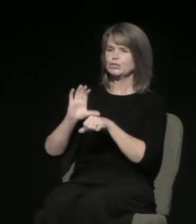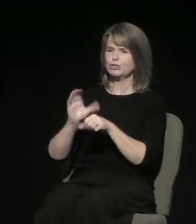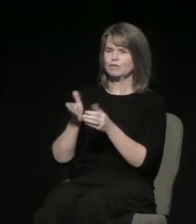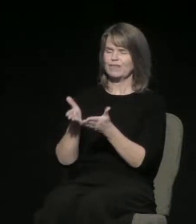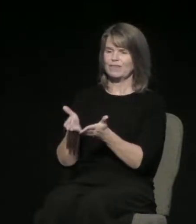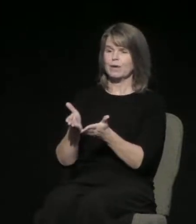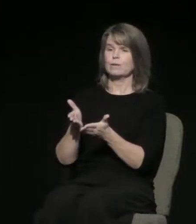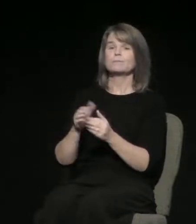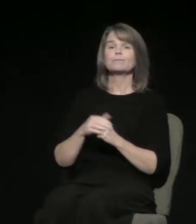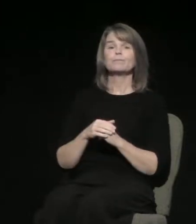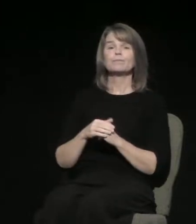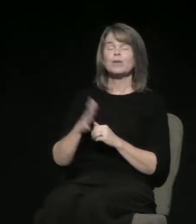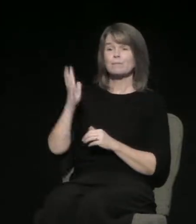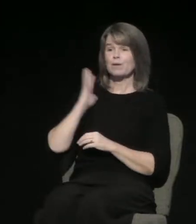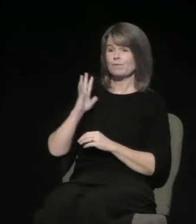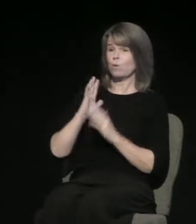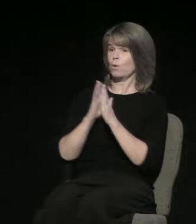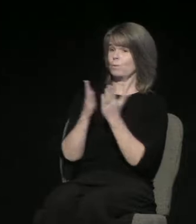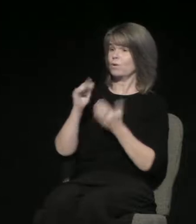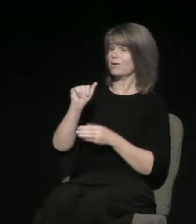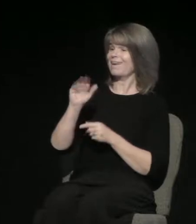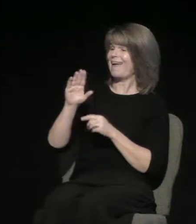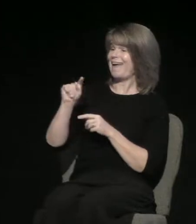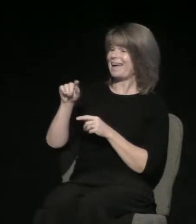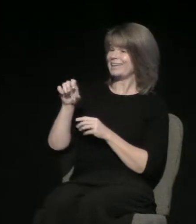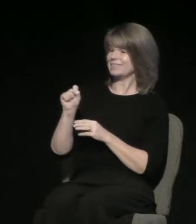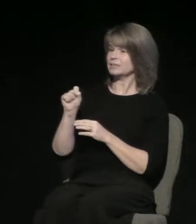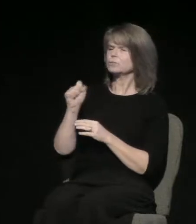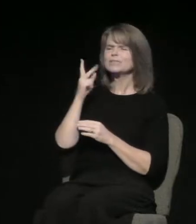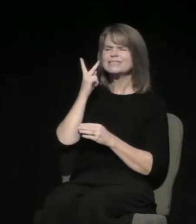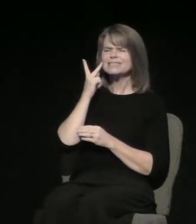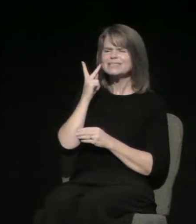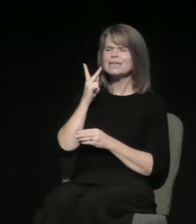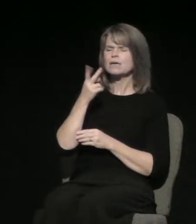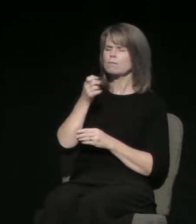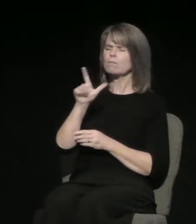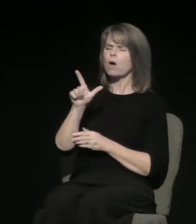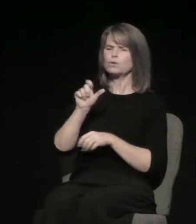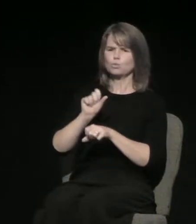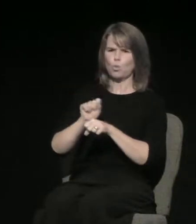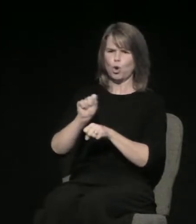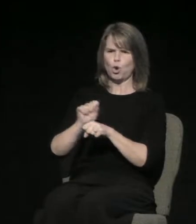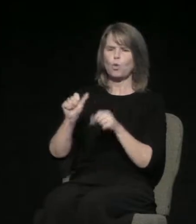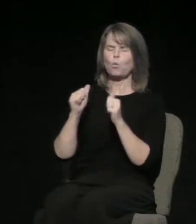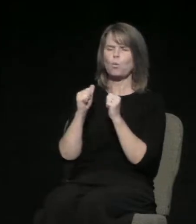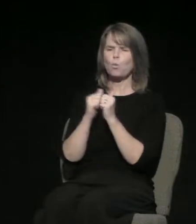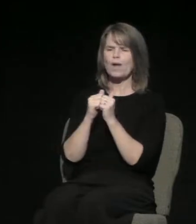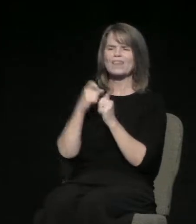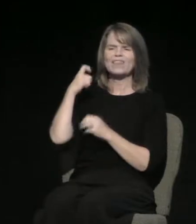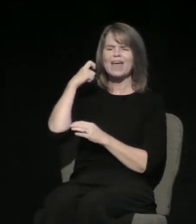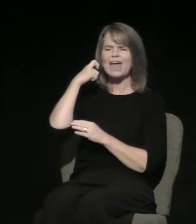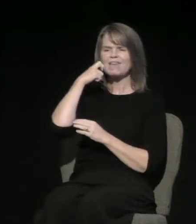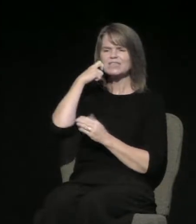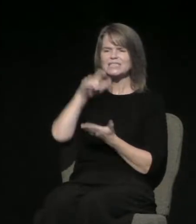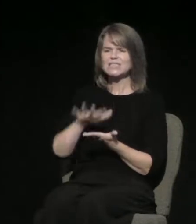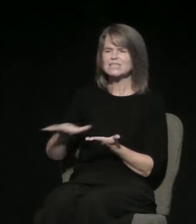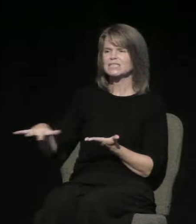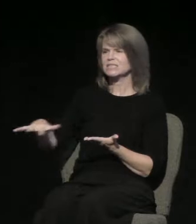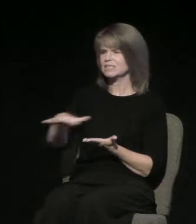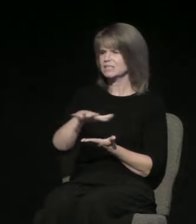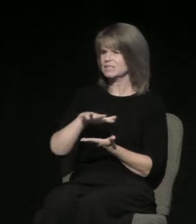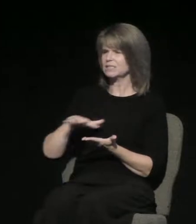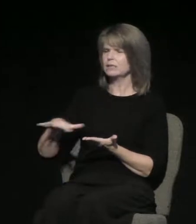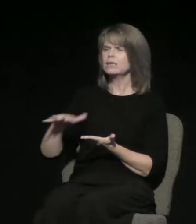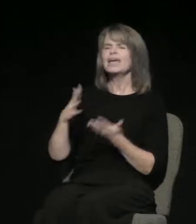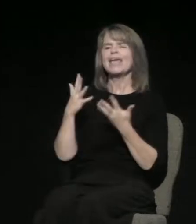In Acts We see a record Of his work With the Ephesians He wanted to go